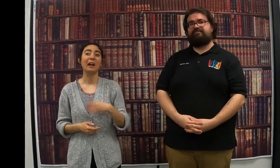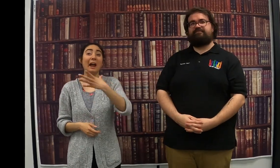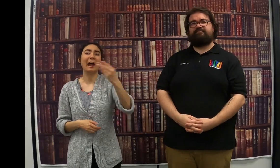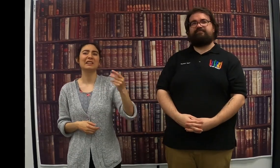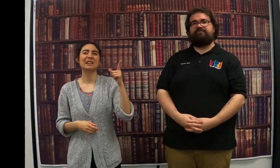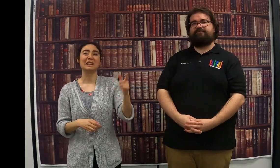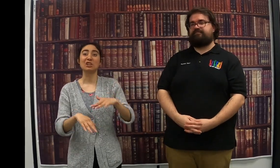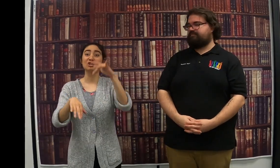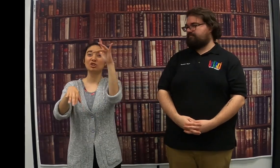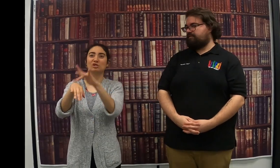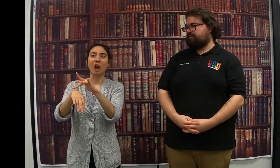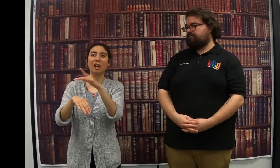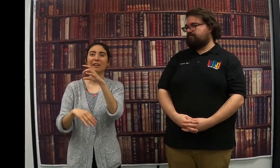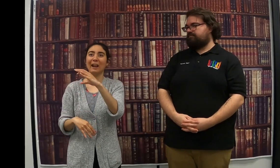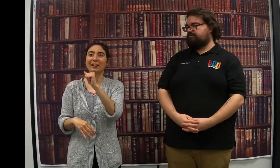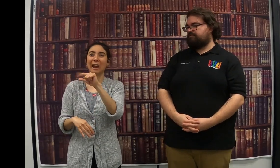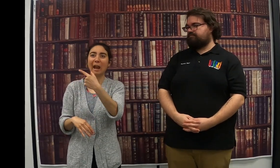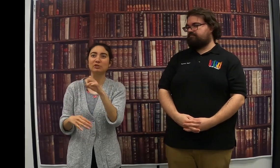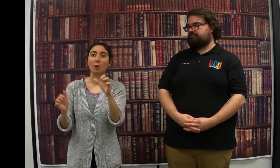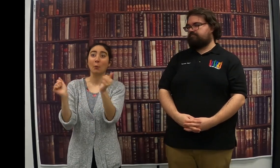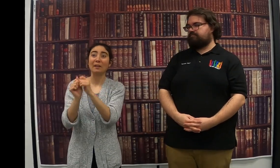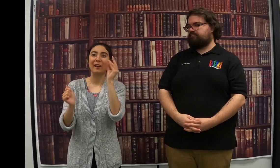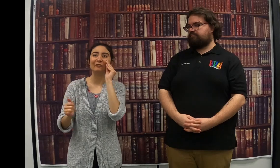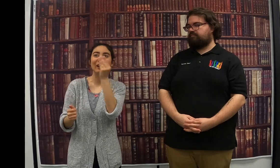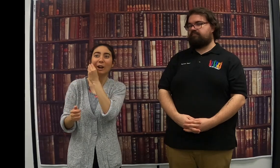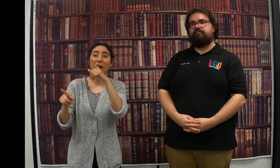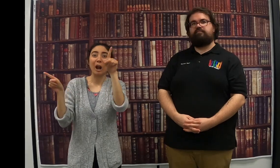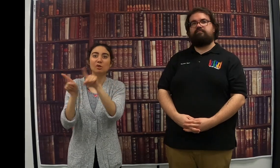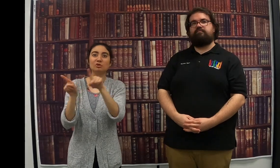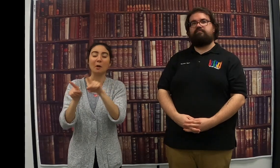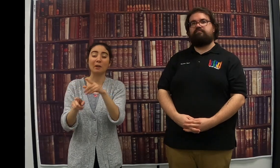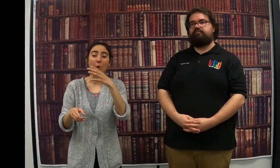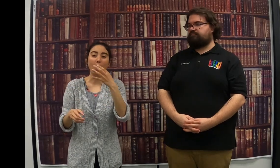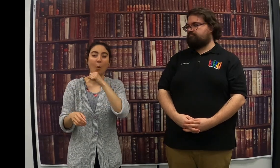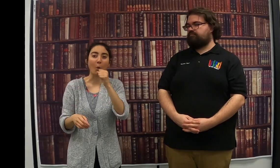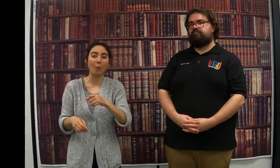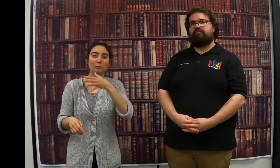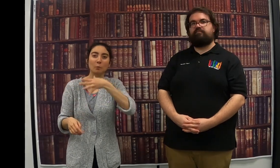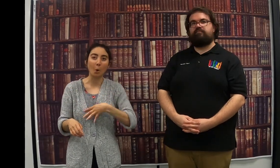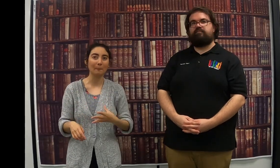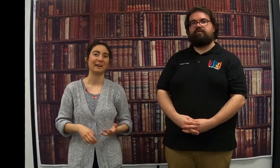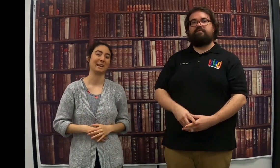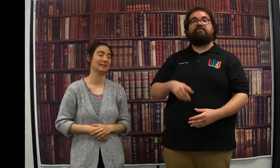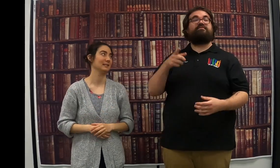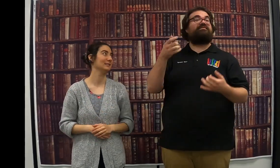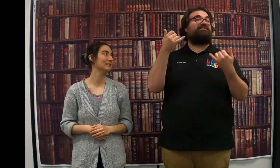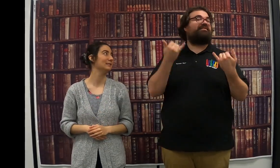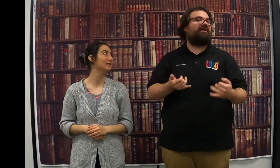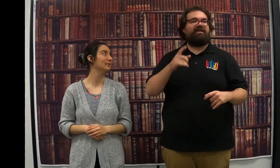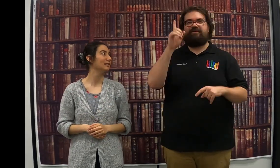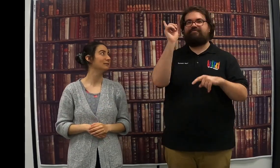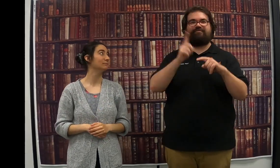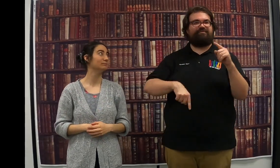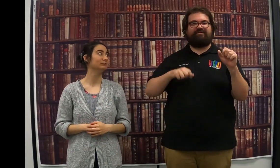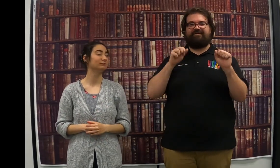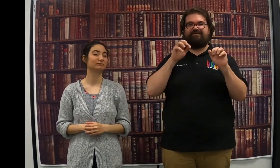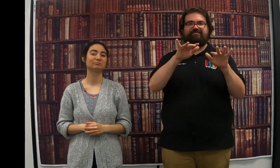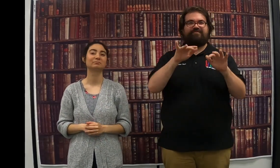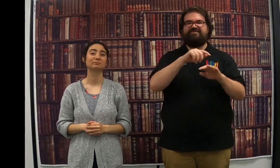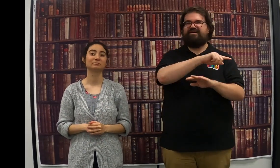he touched the cage with the flower and also the old woman. She could now no longer bewitch anyone. The cage